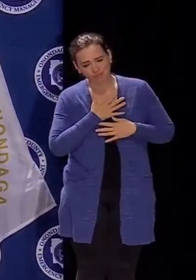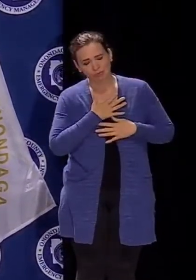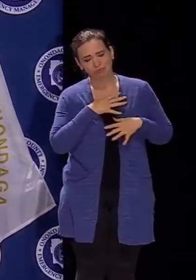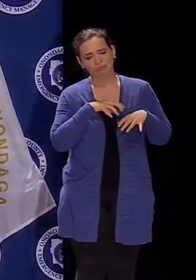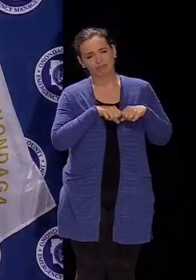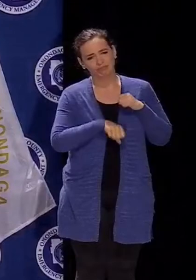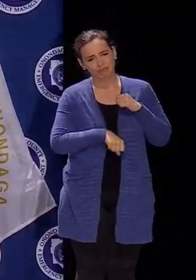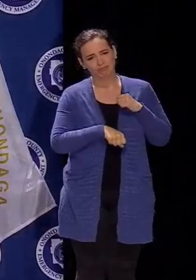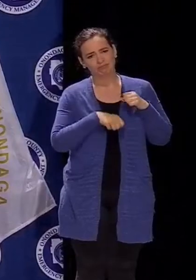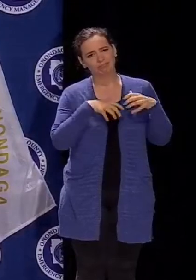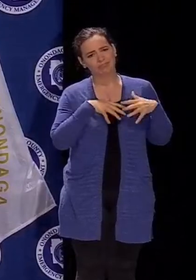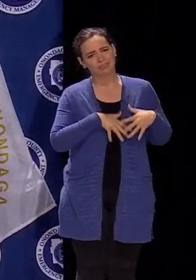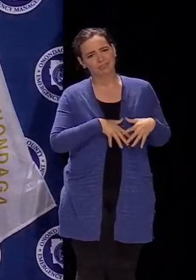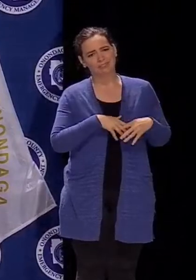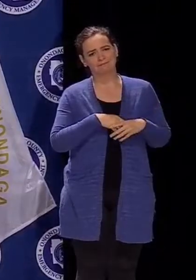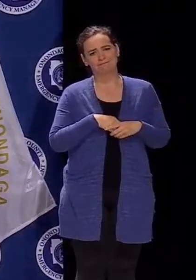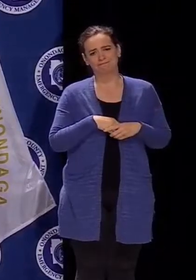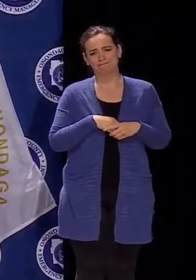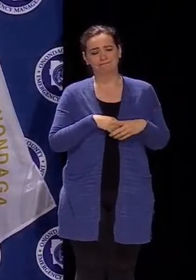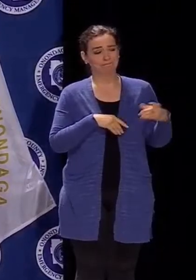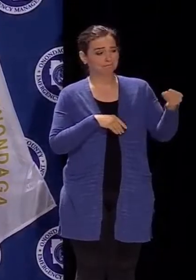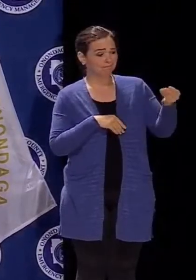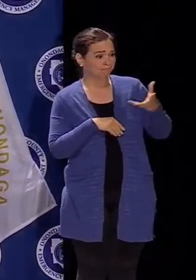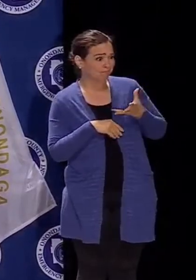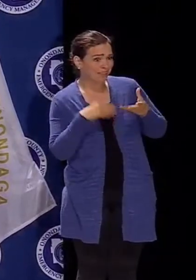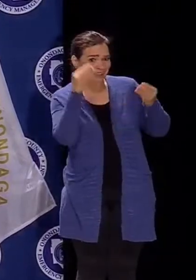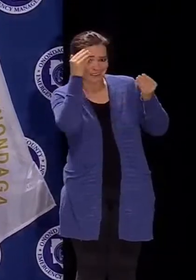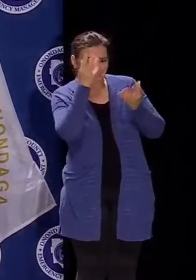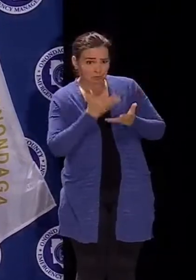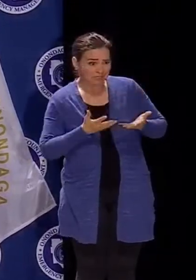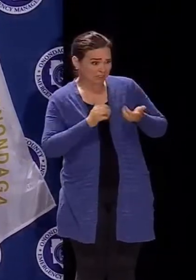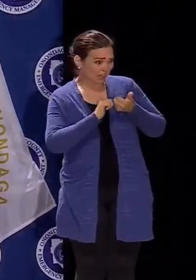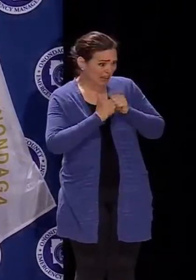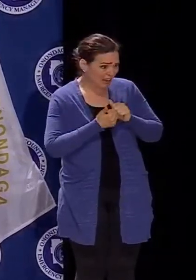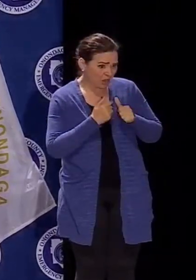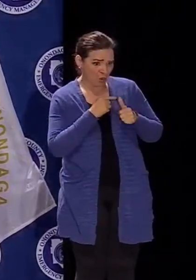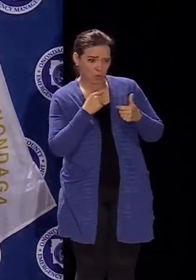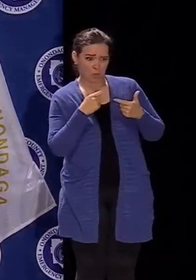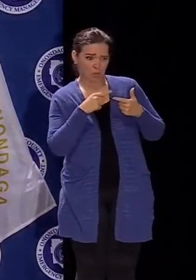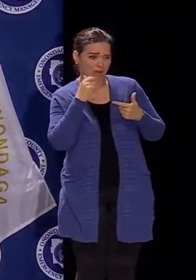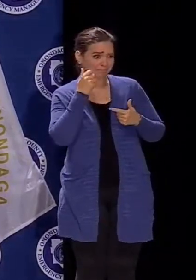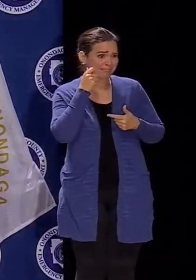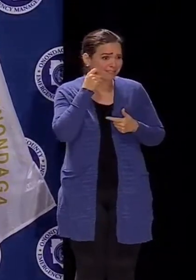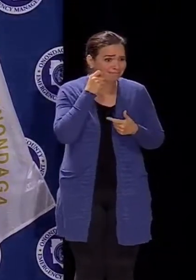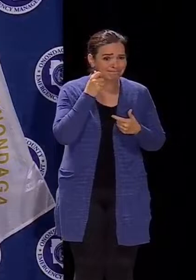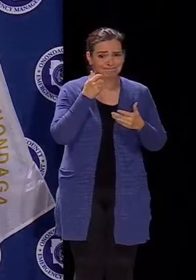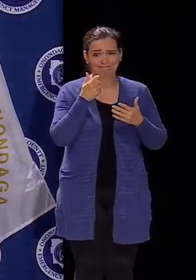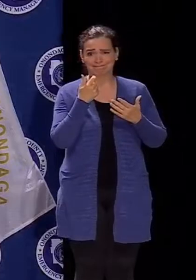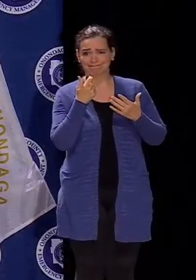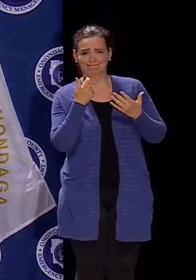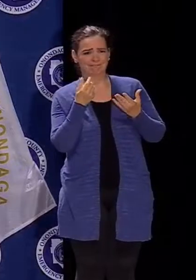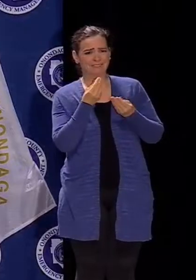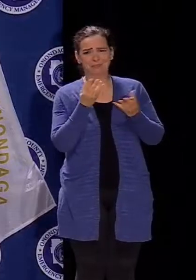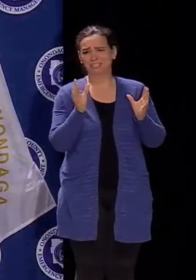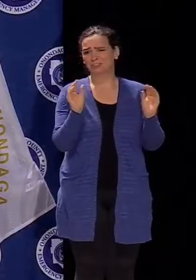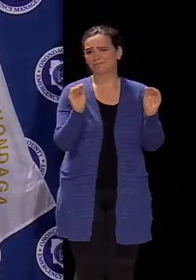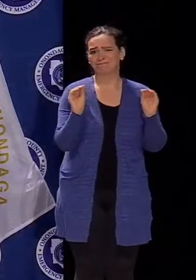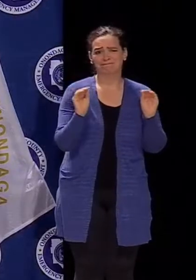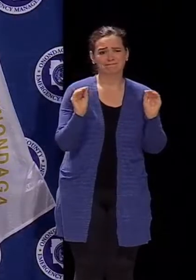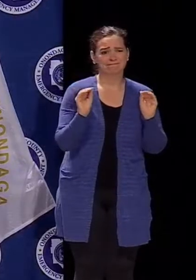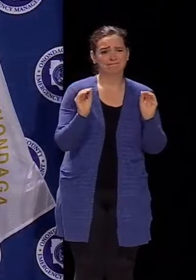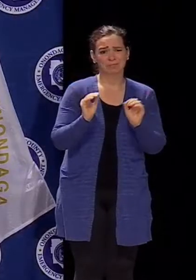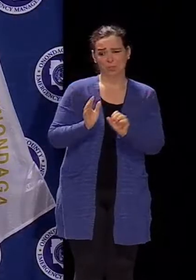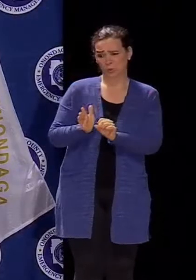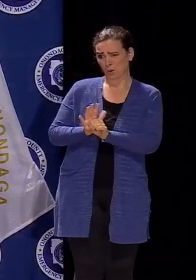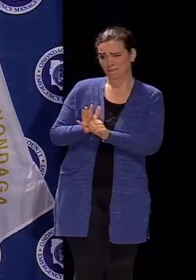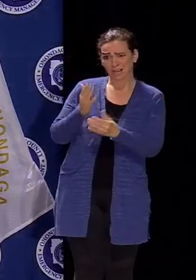who and how, and we're under the presumption that it was COVID related. We don't know if they had